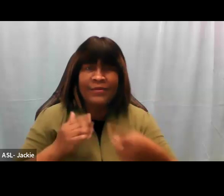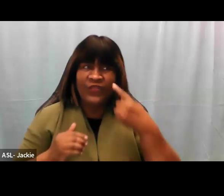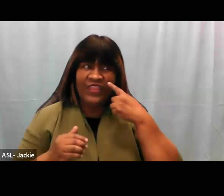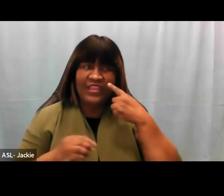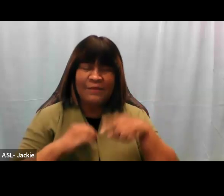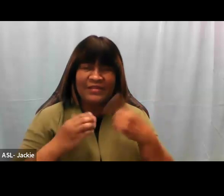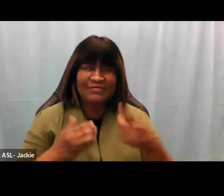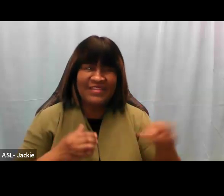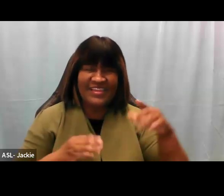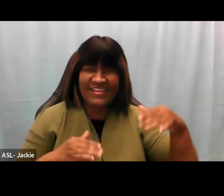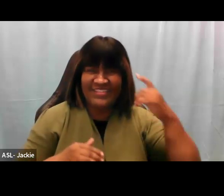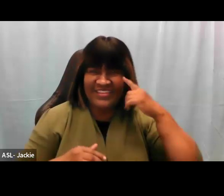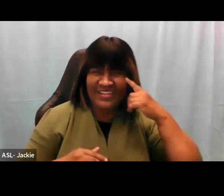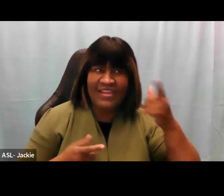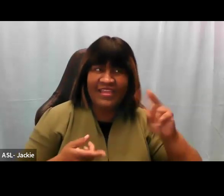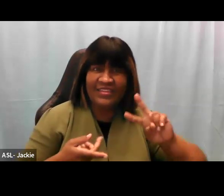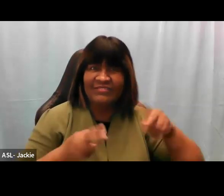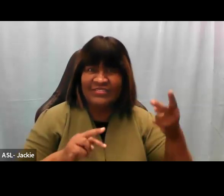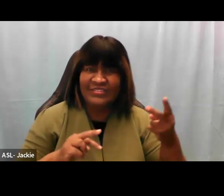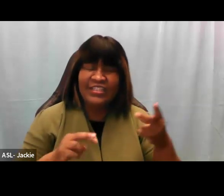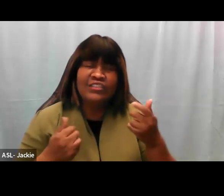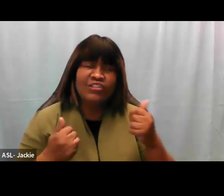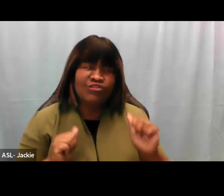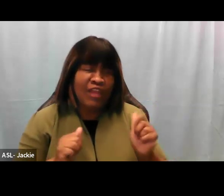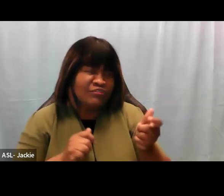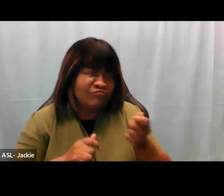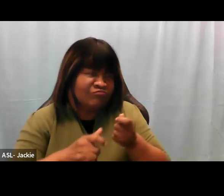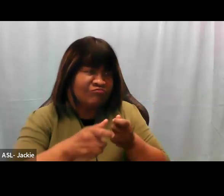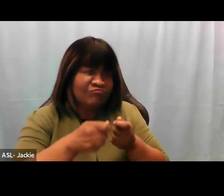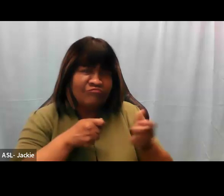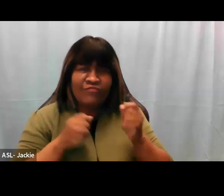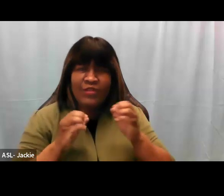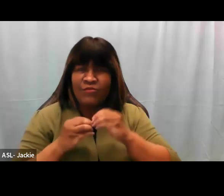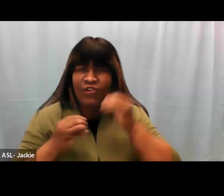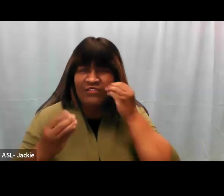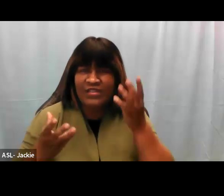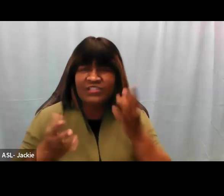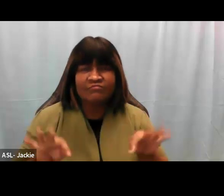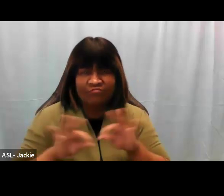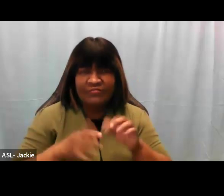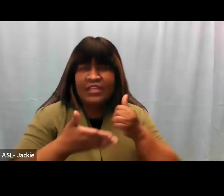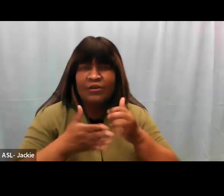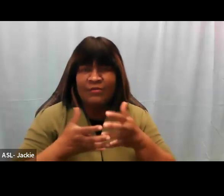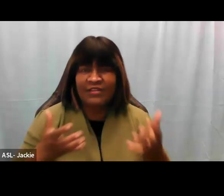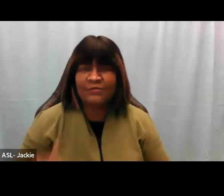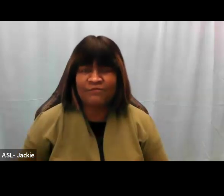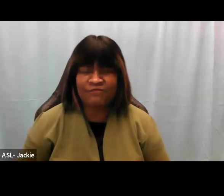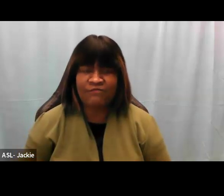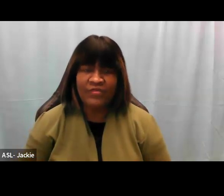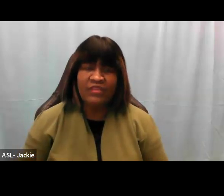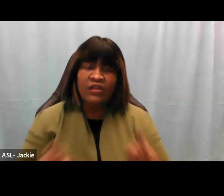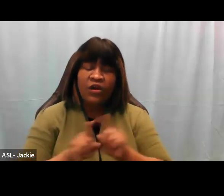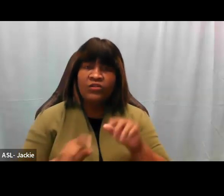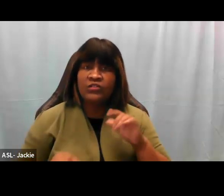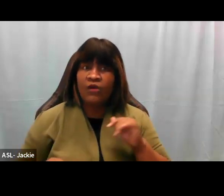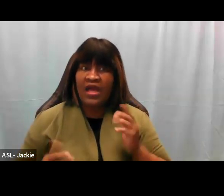they have not, and vice versa. So drawing information out of them is very, very helpful. I also suggest